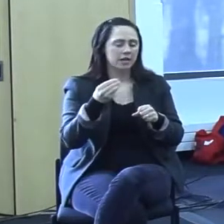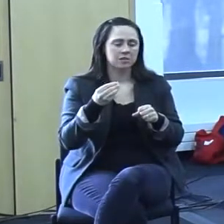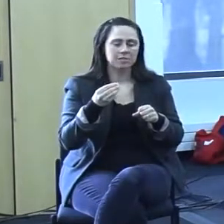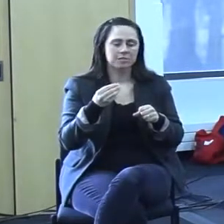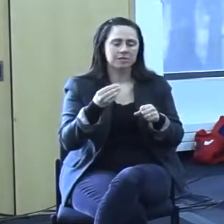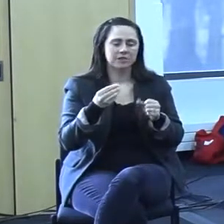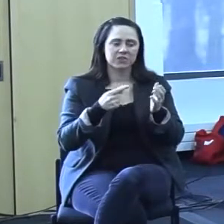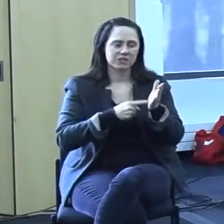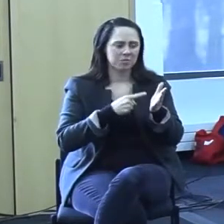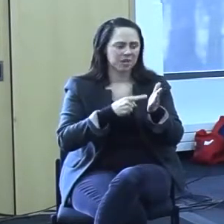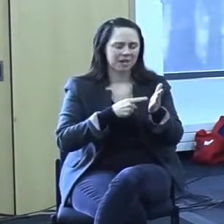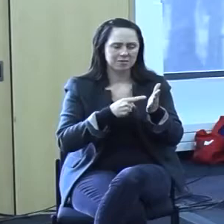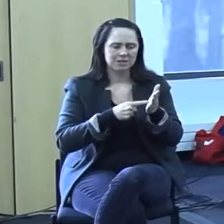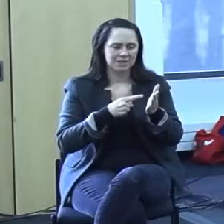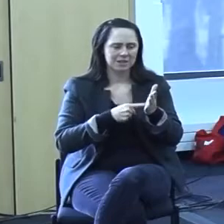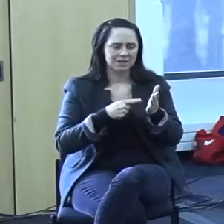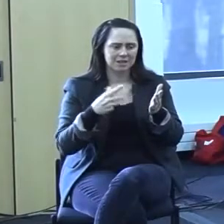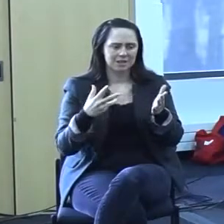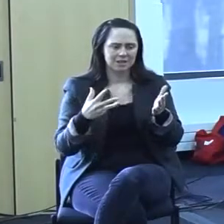it's sometimes